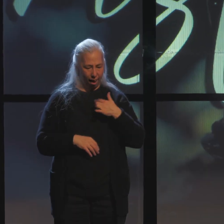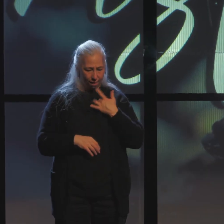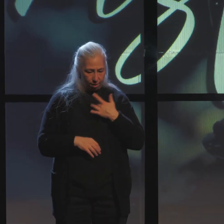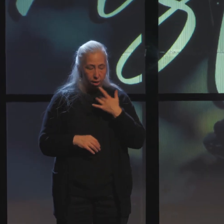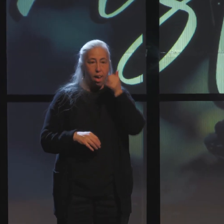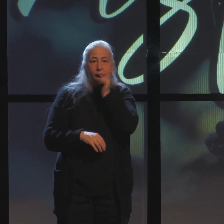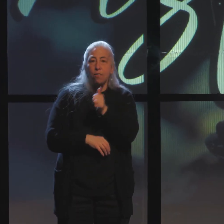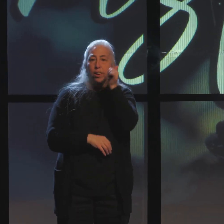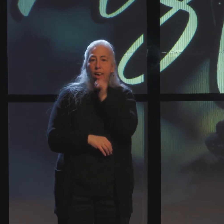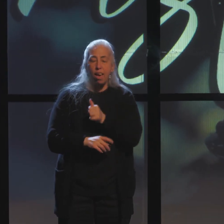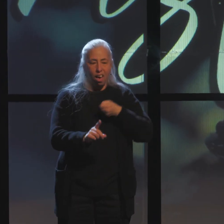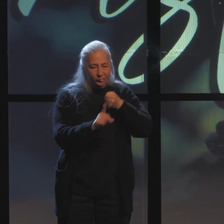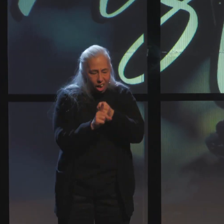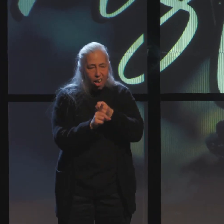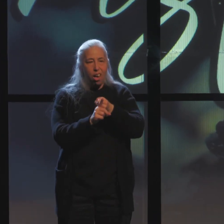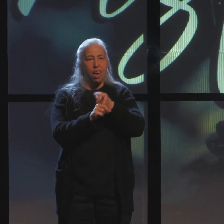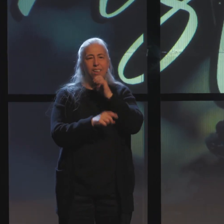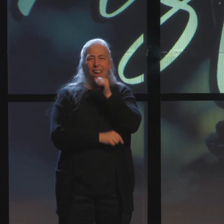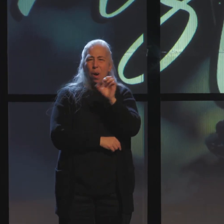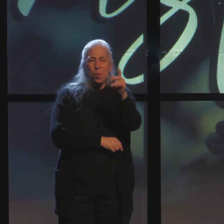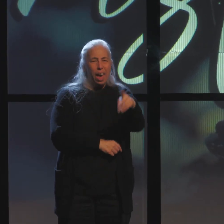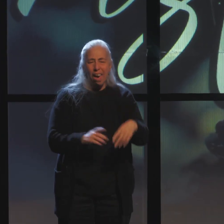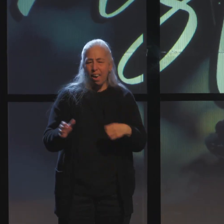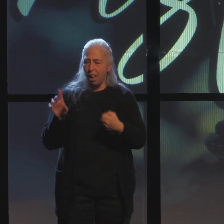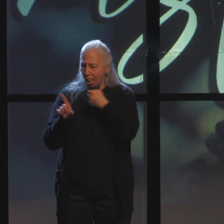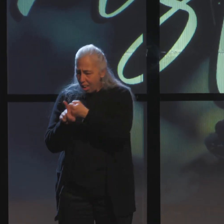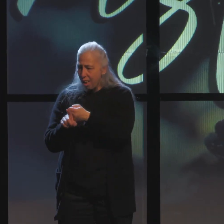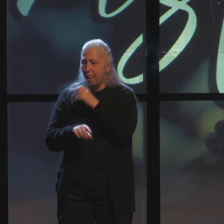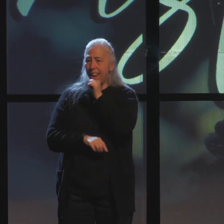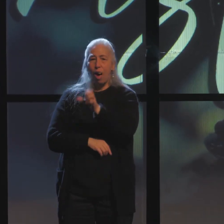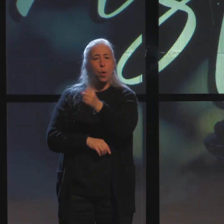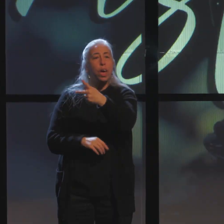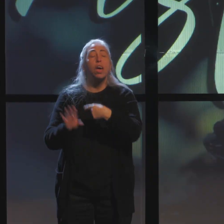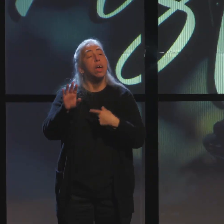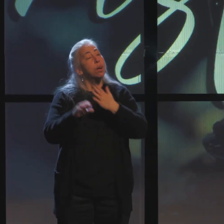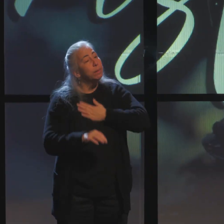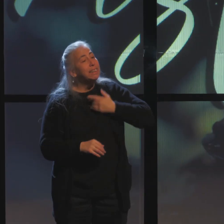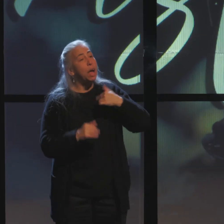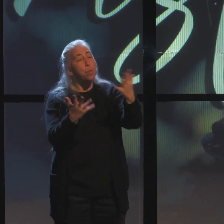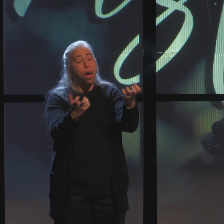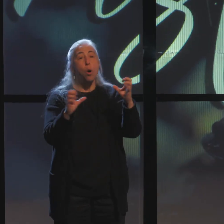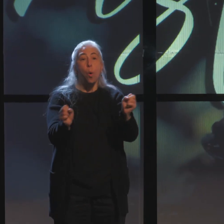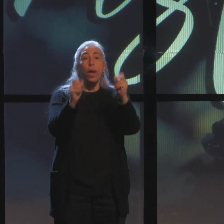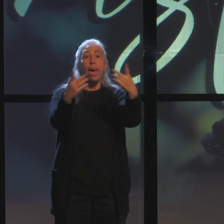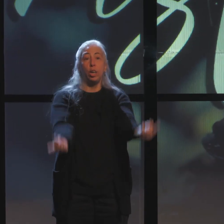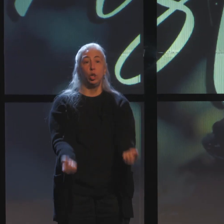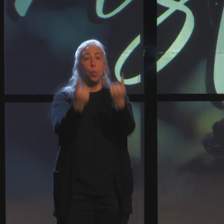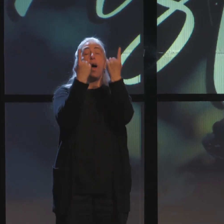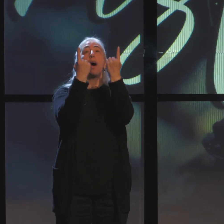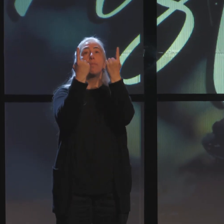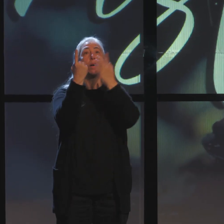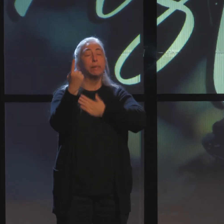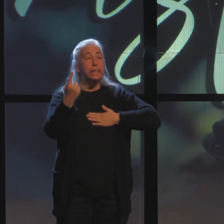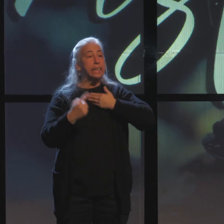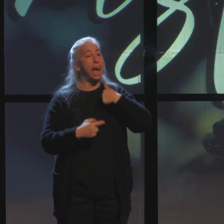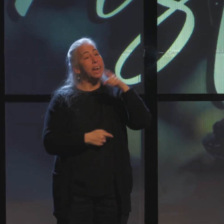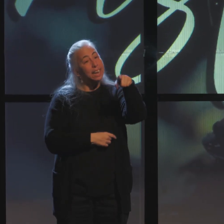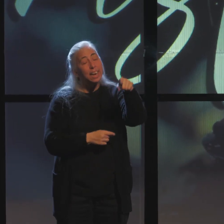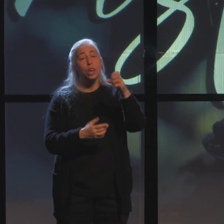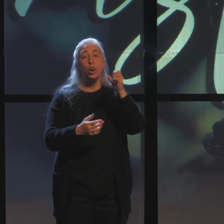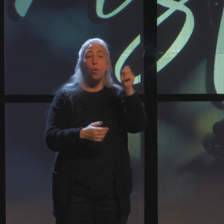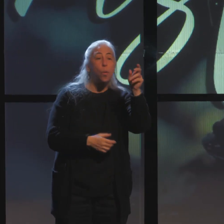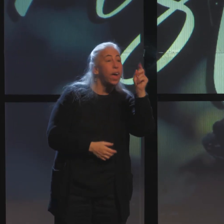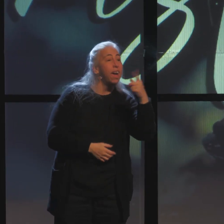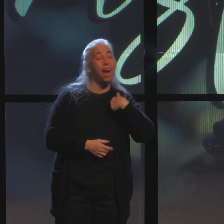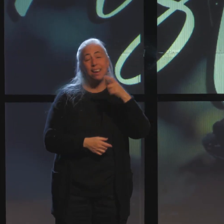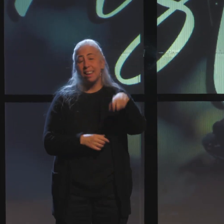every day another not okay shows up. I'm like, can I please get an okay? I need an okay in this world,